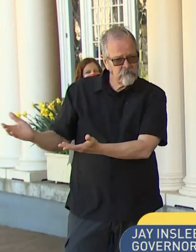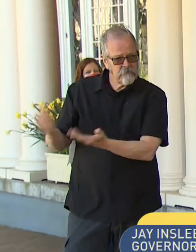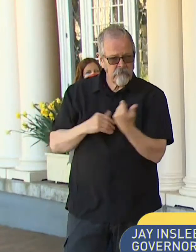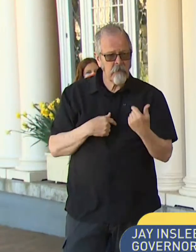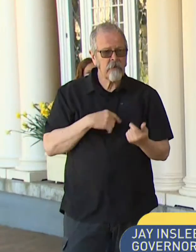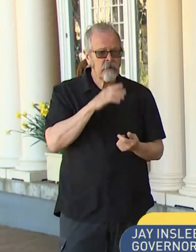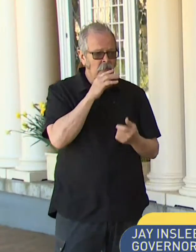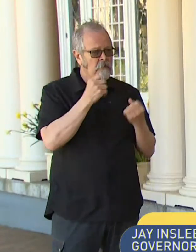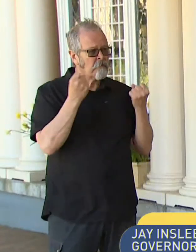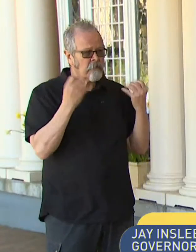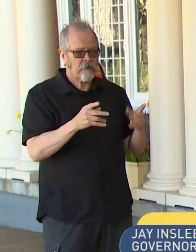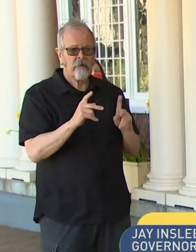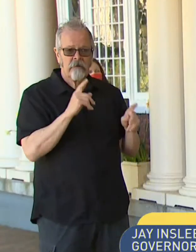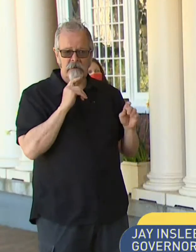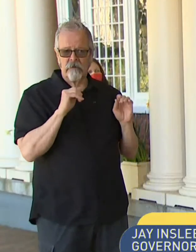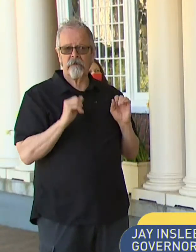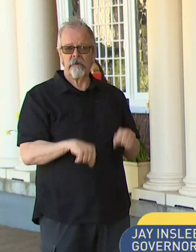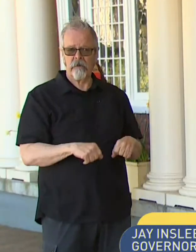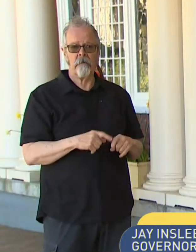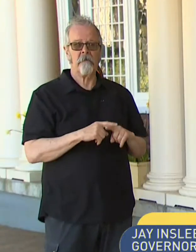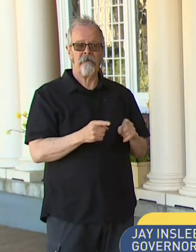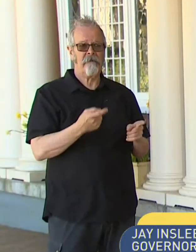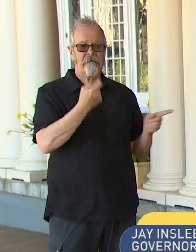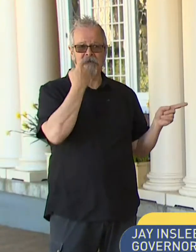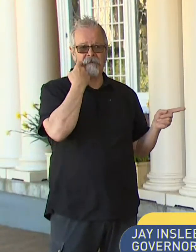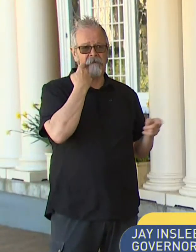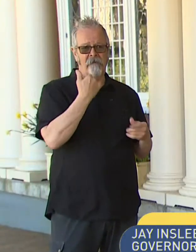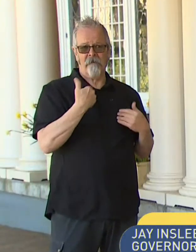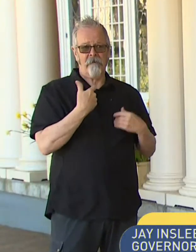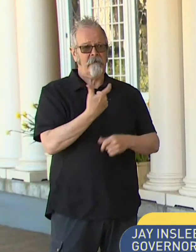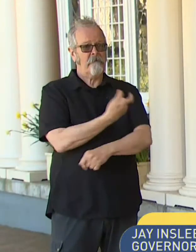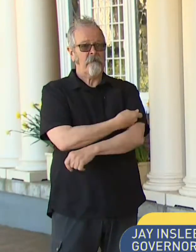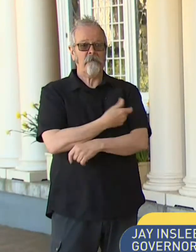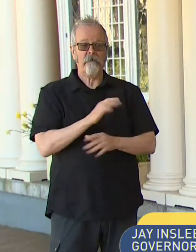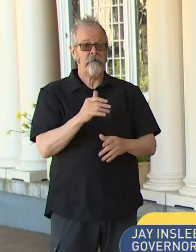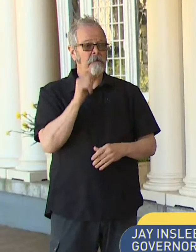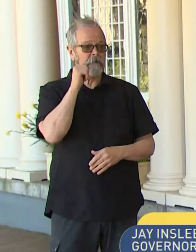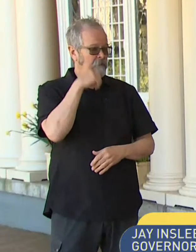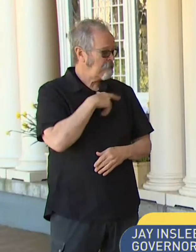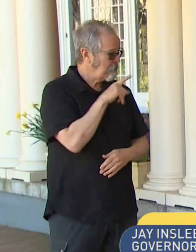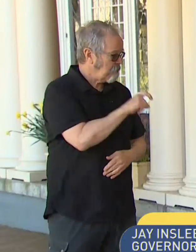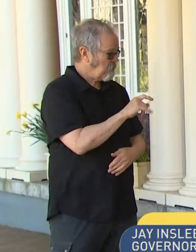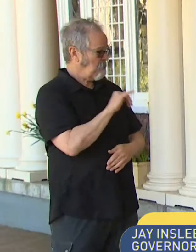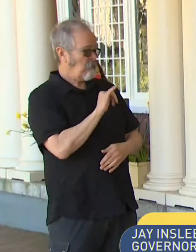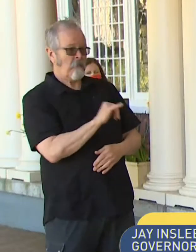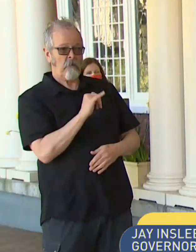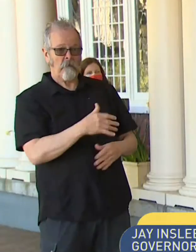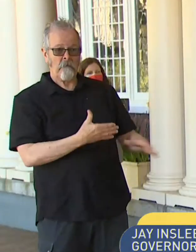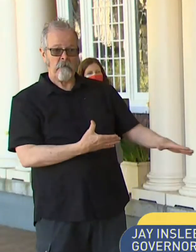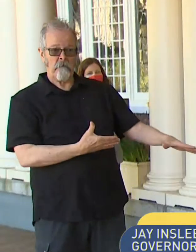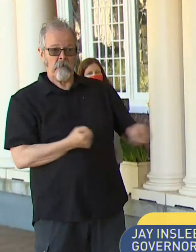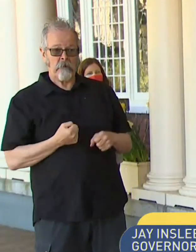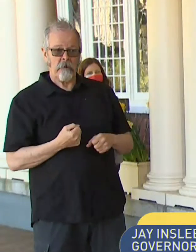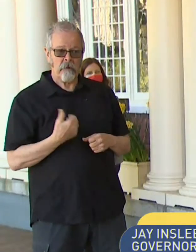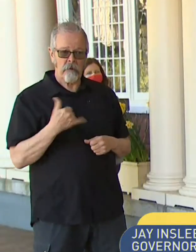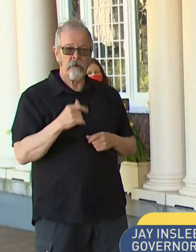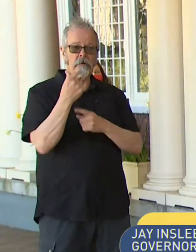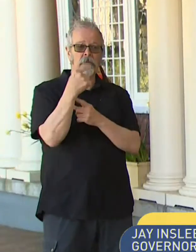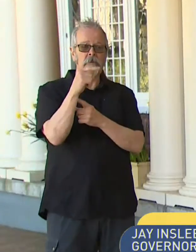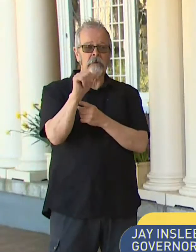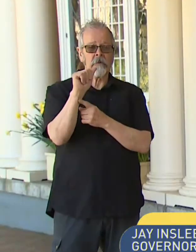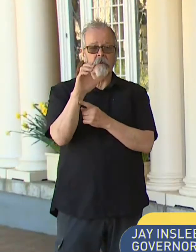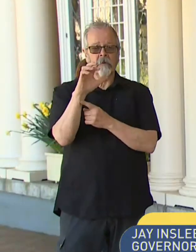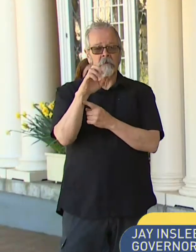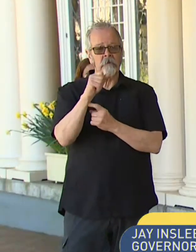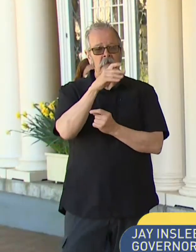we could, but all these guys just got vaccinated yesterday at the Green Acres farm. So we are increasing our efforts